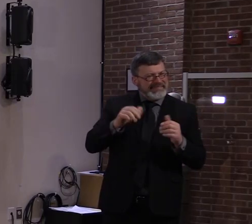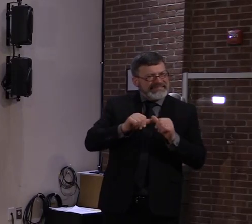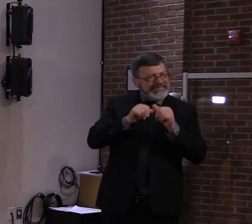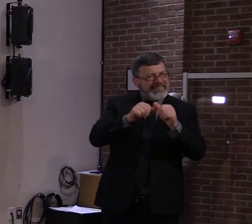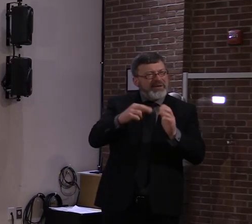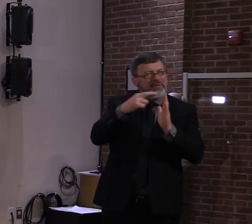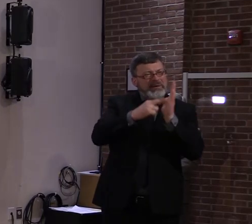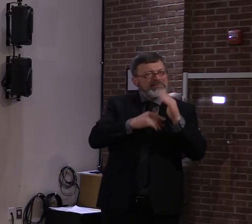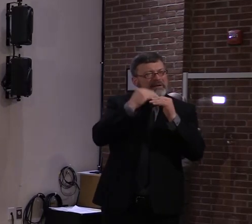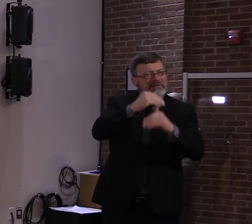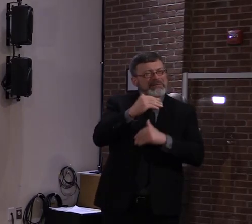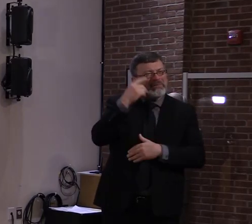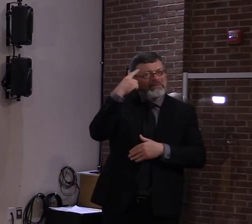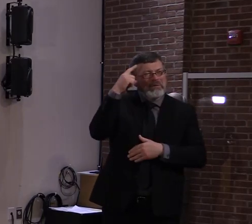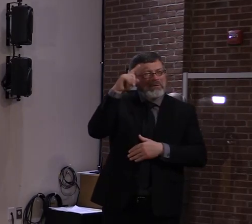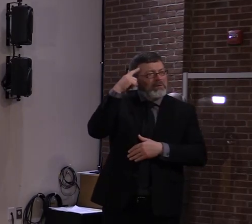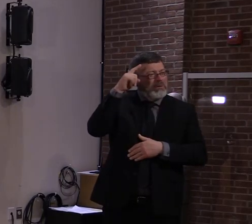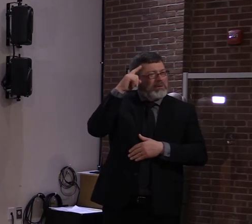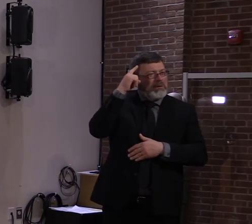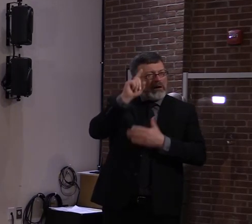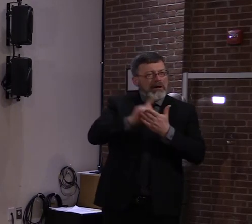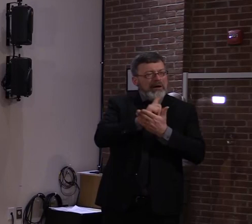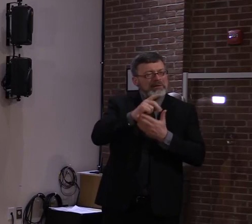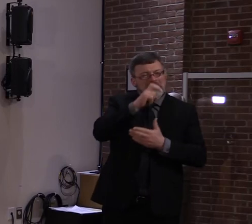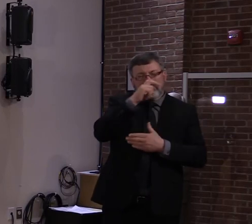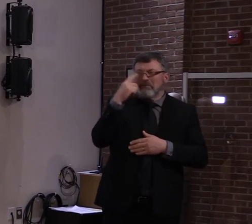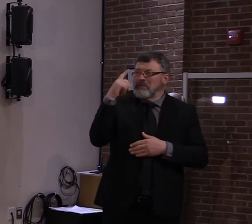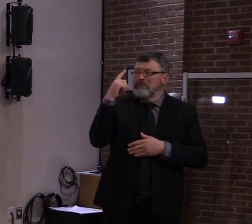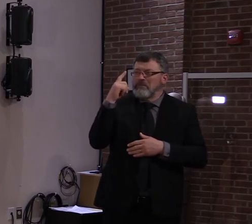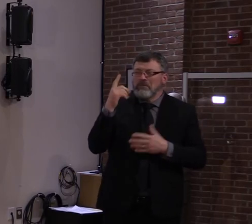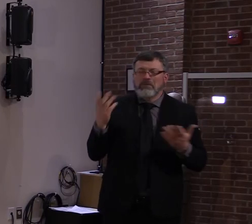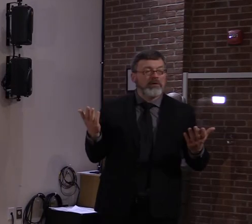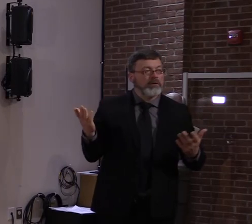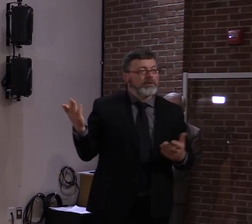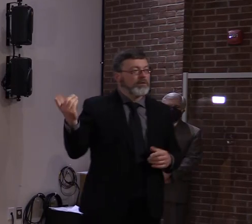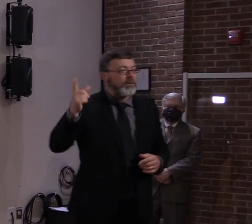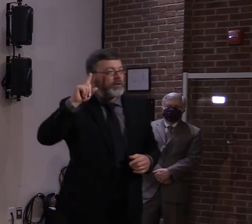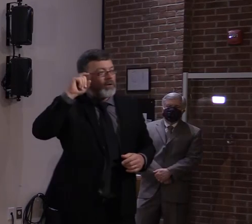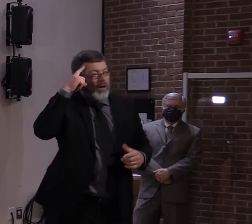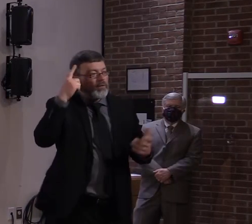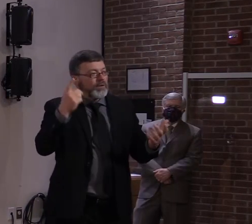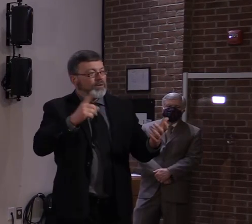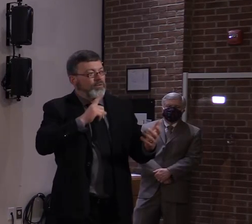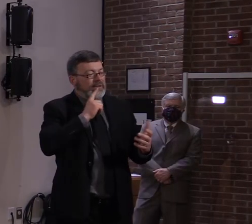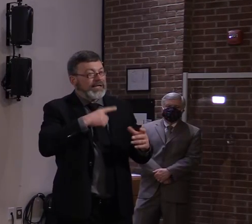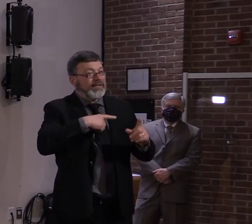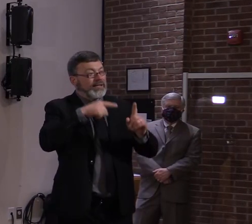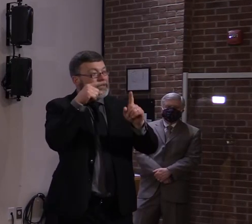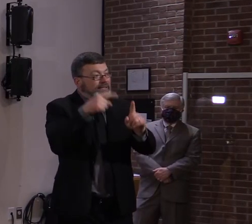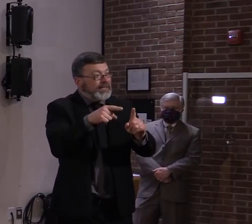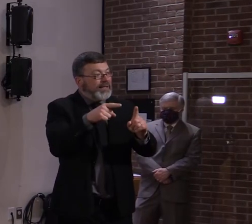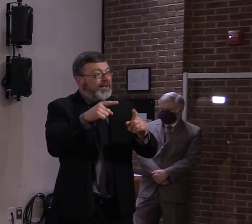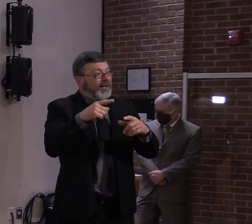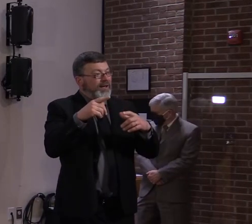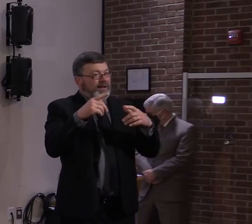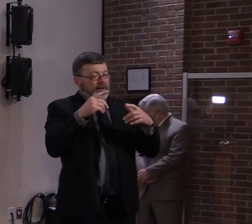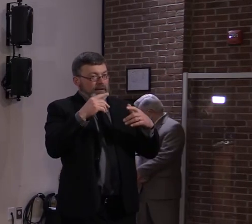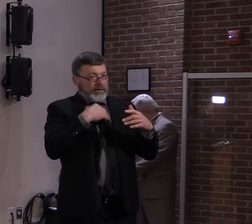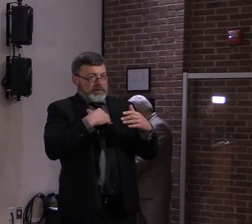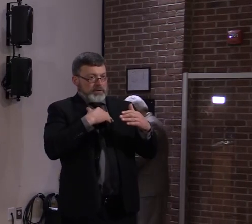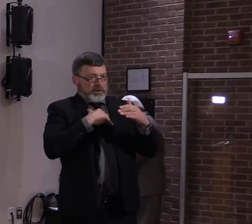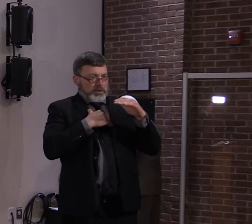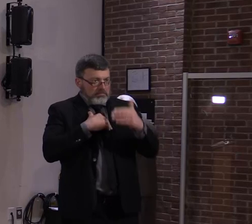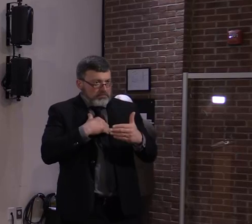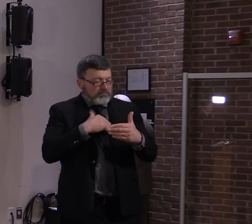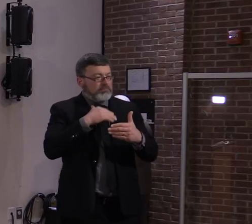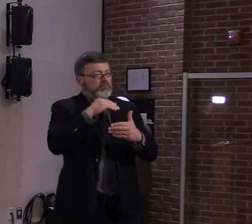Well, again, we are mitigating this. We're slowly, methodically moving away from some of